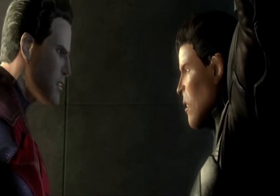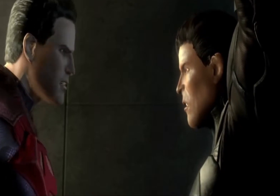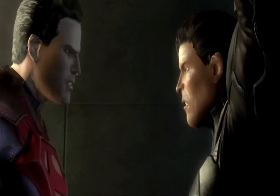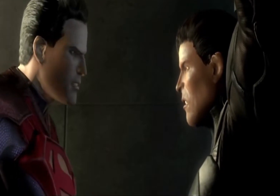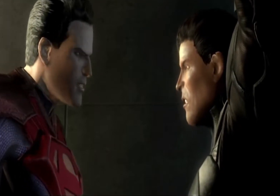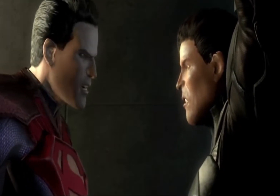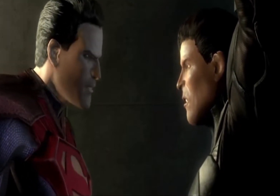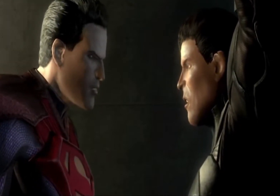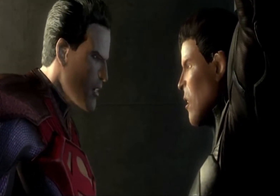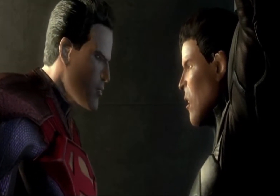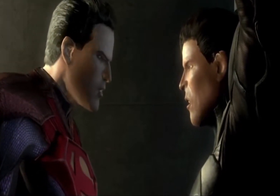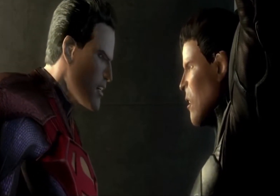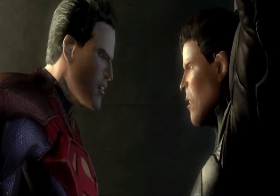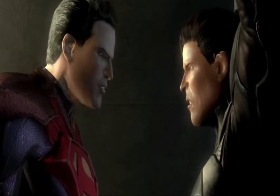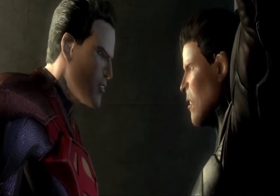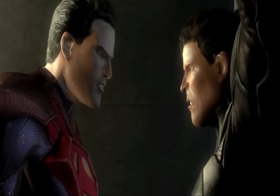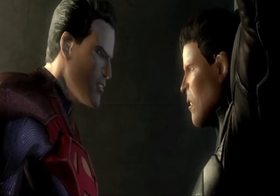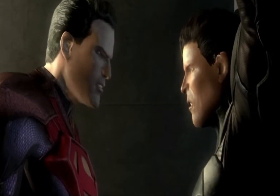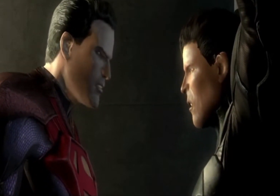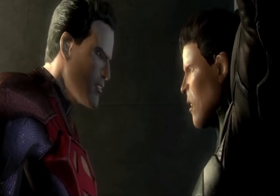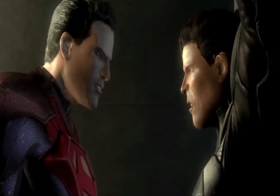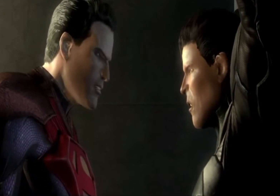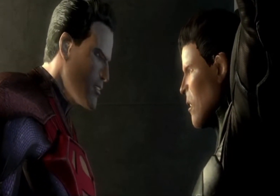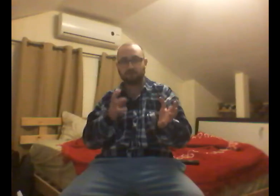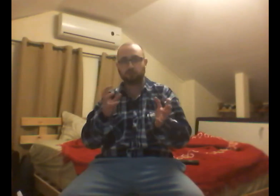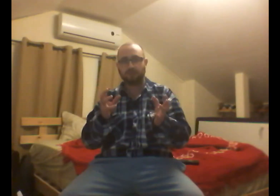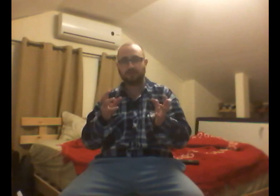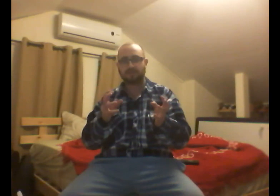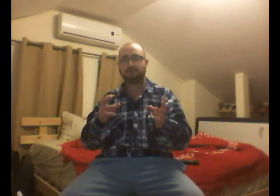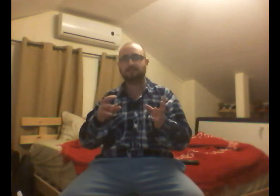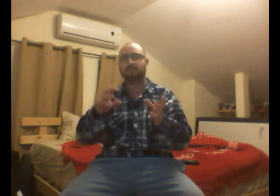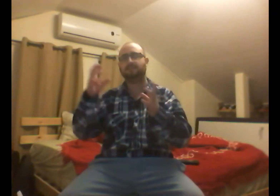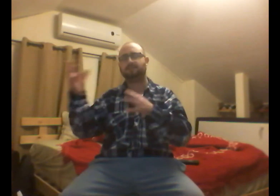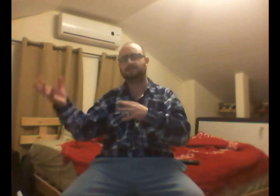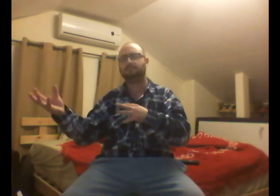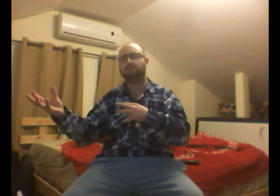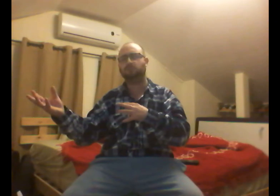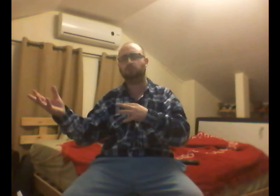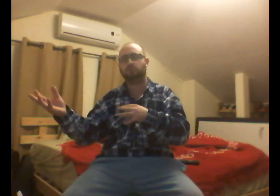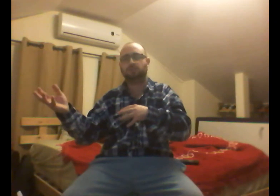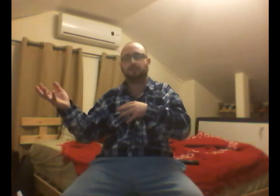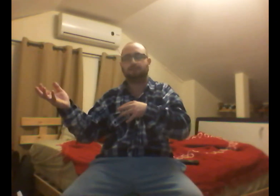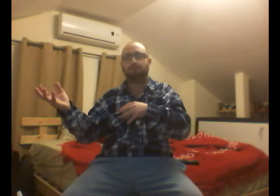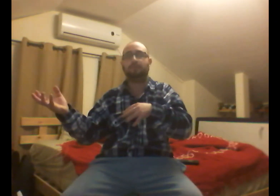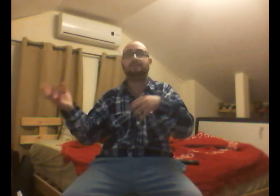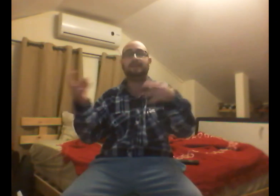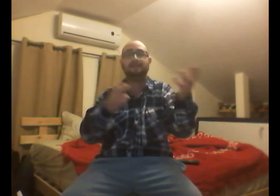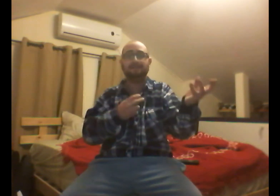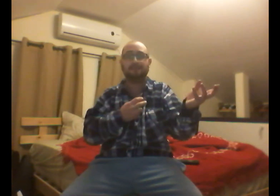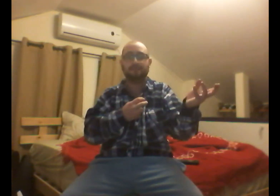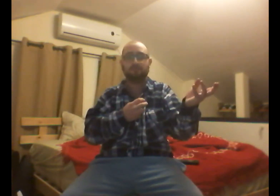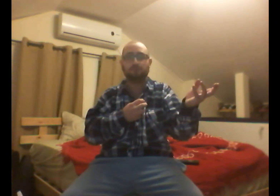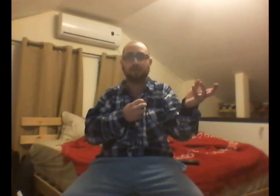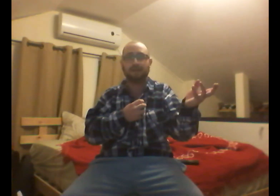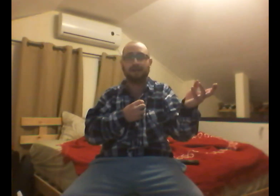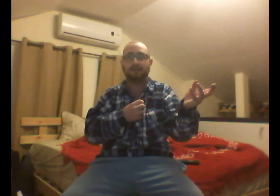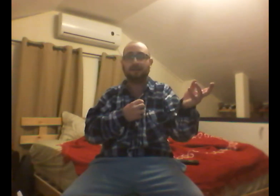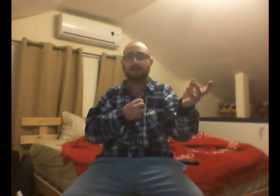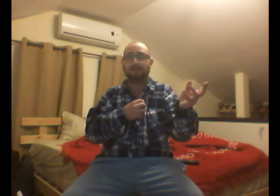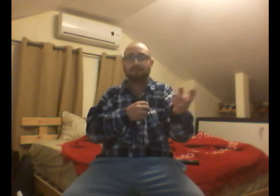you're ever going to get. Unfortunately, it's not technically evil Superman, since it's some douche pretending to be Superman,